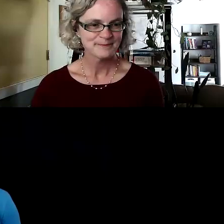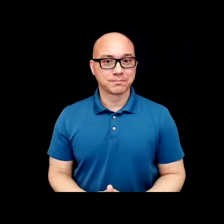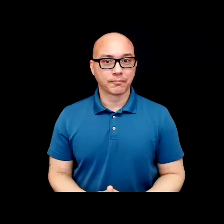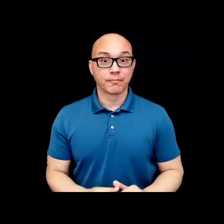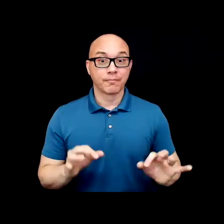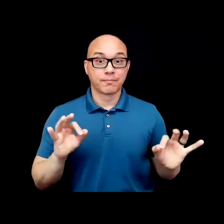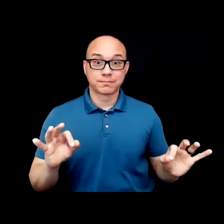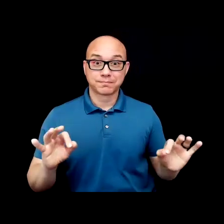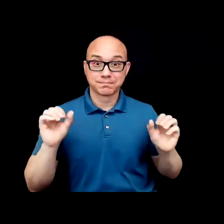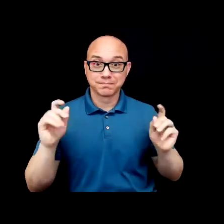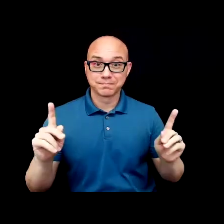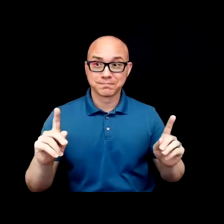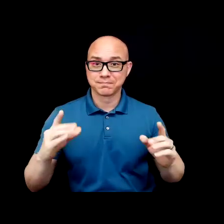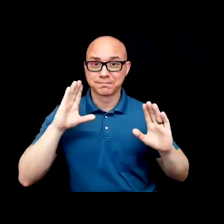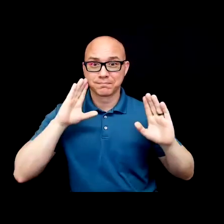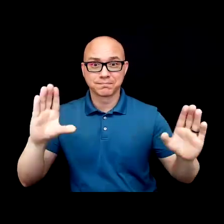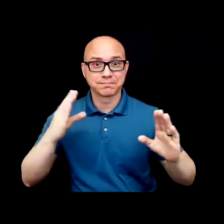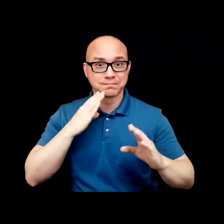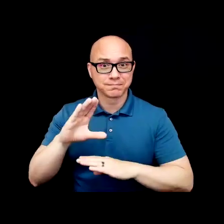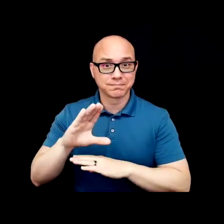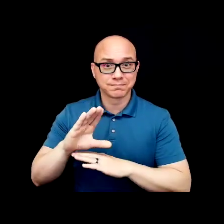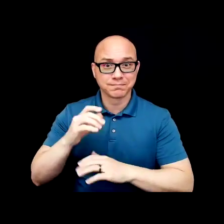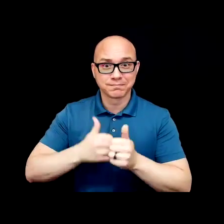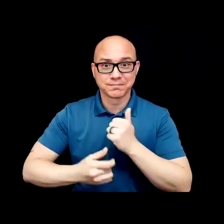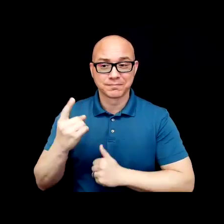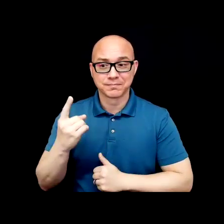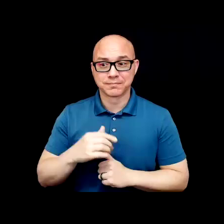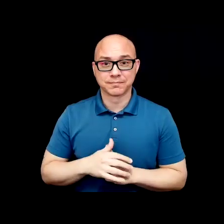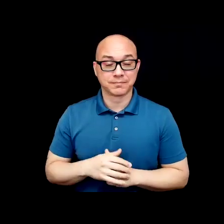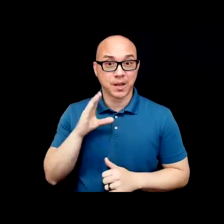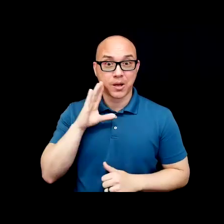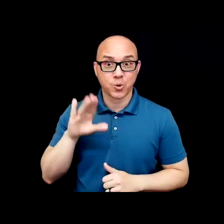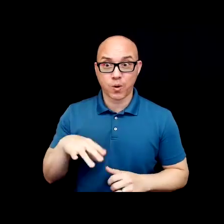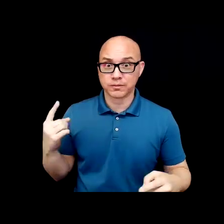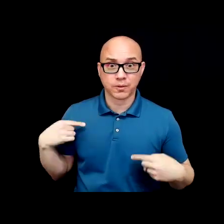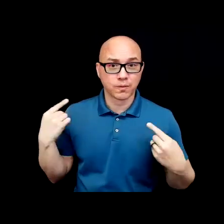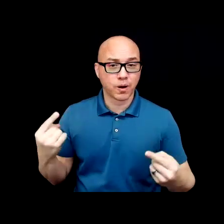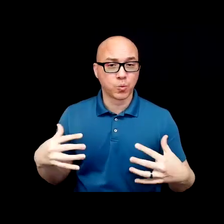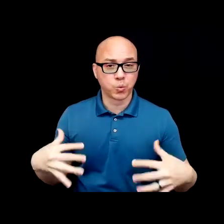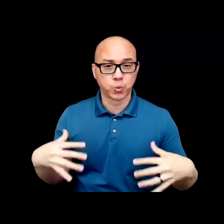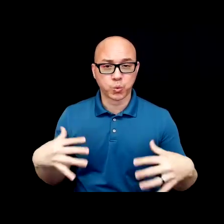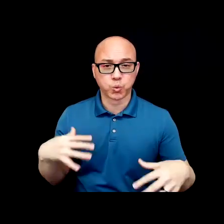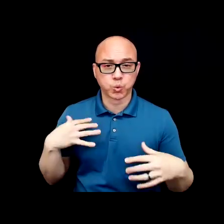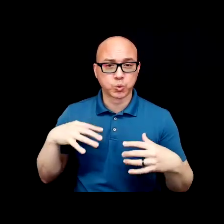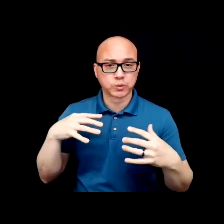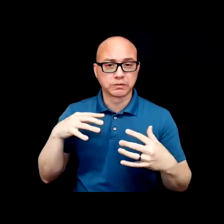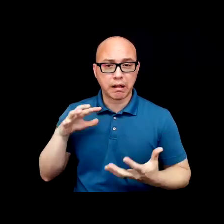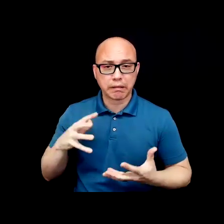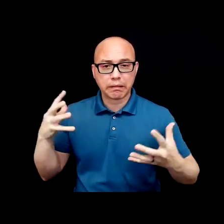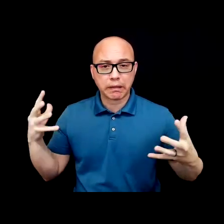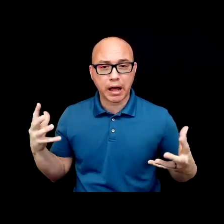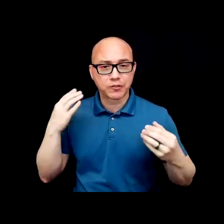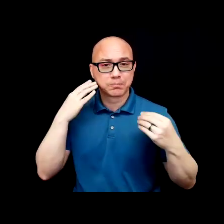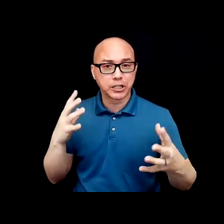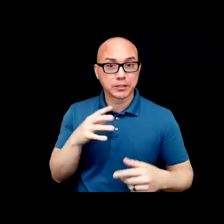All right, so good afternoon, everyone. I know that it has been a ton of information between Phil and